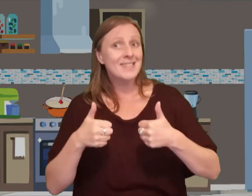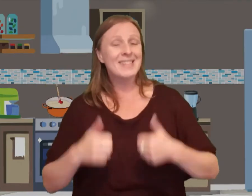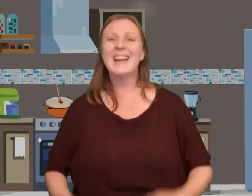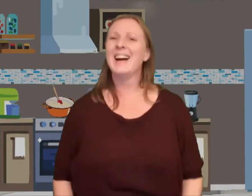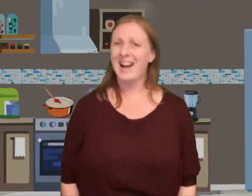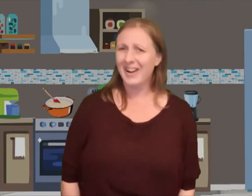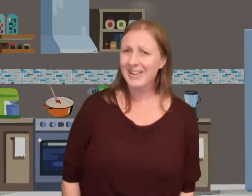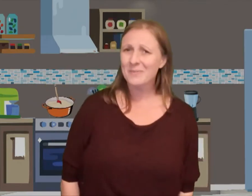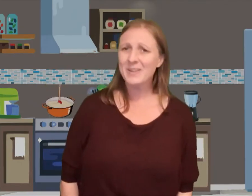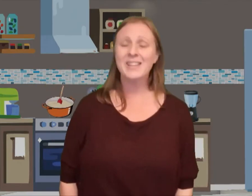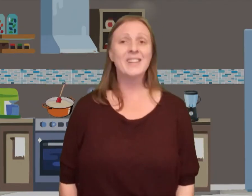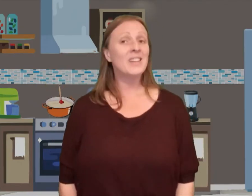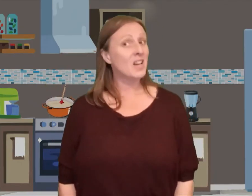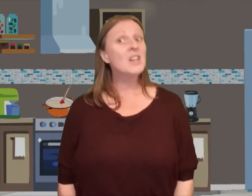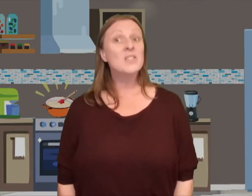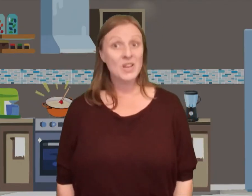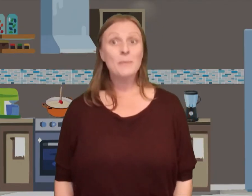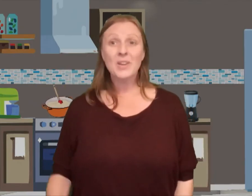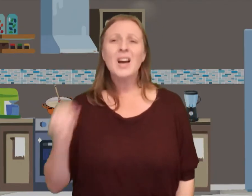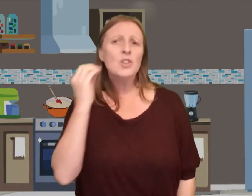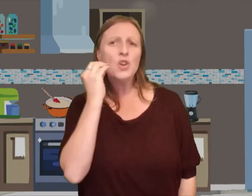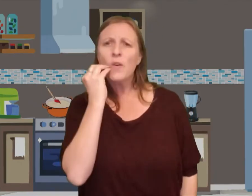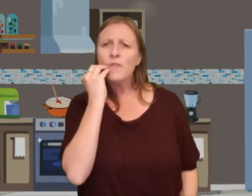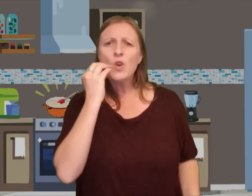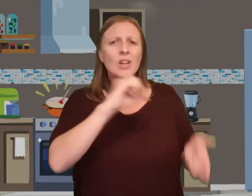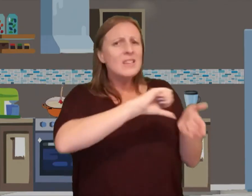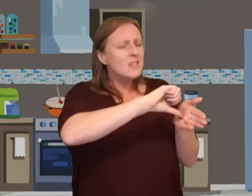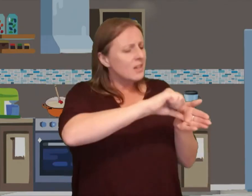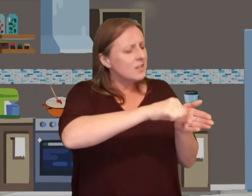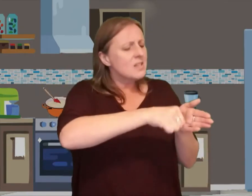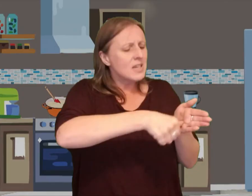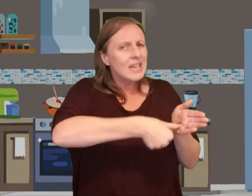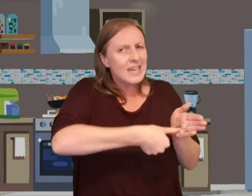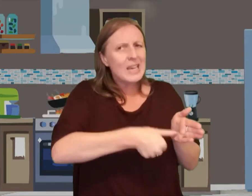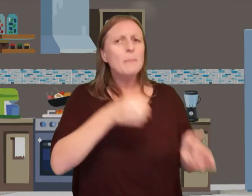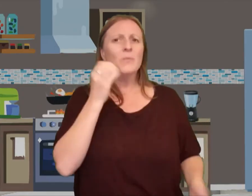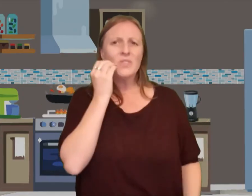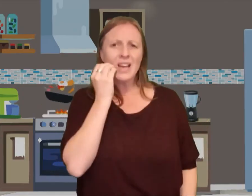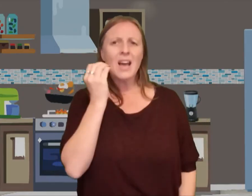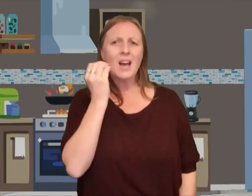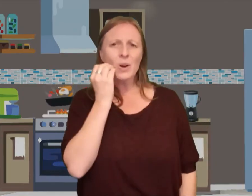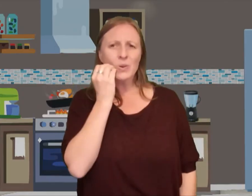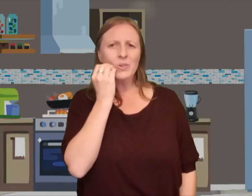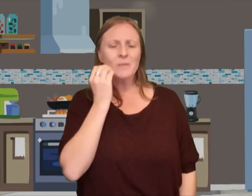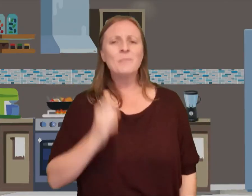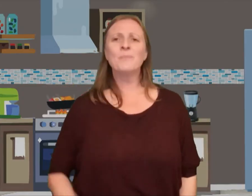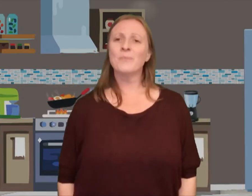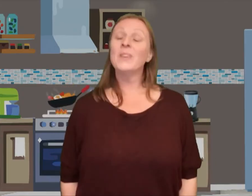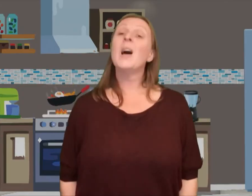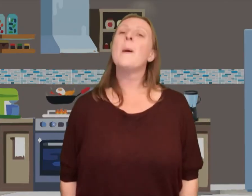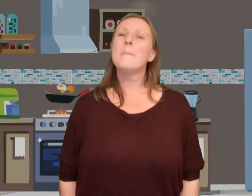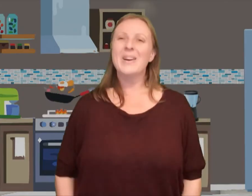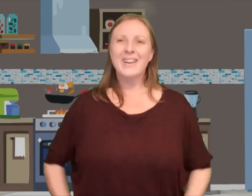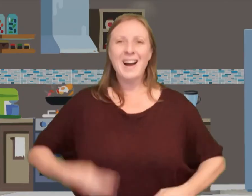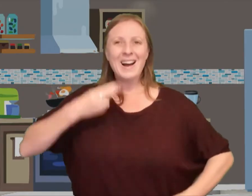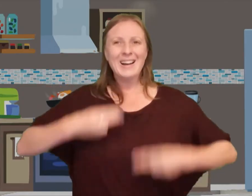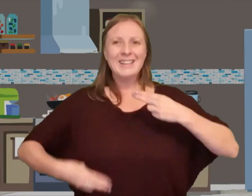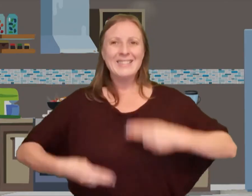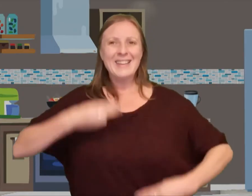originality. I admit, sometimes your food is hard to keep down, but our